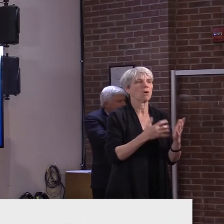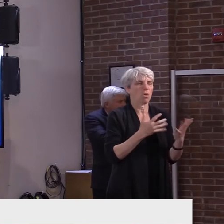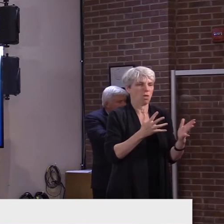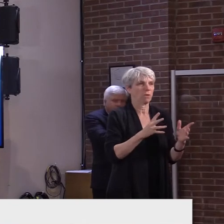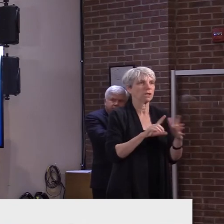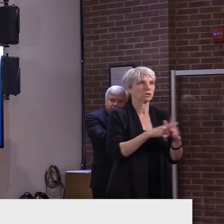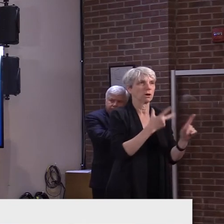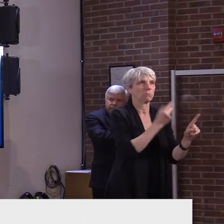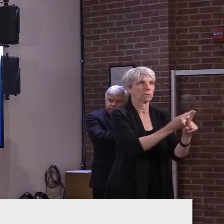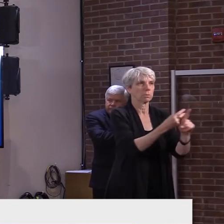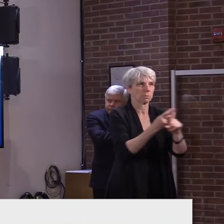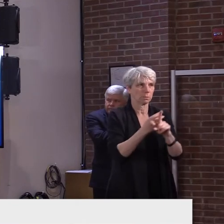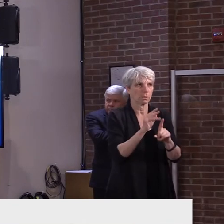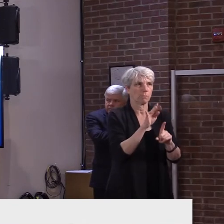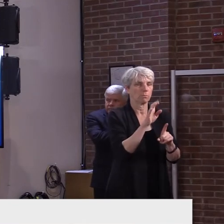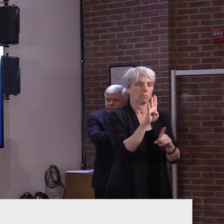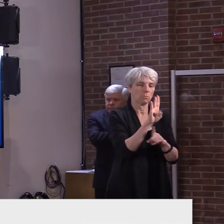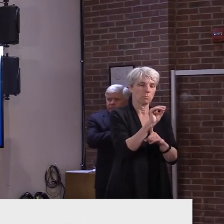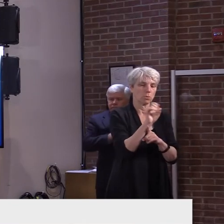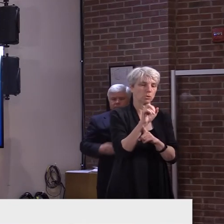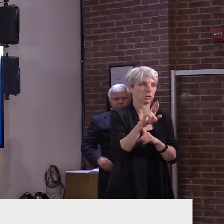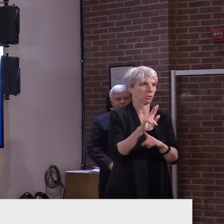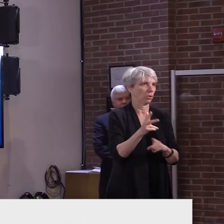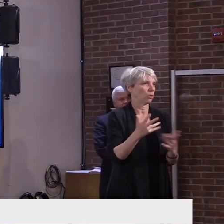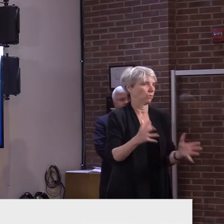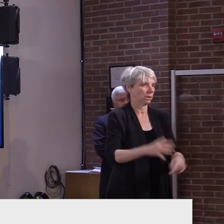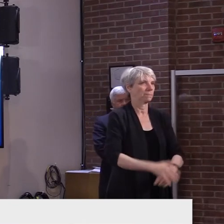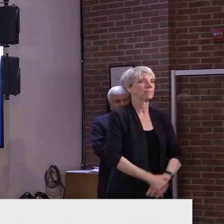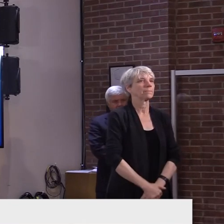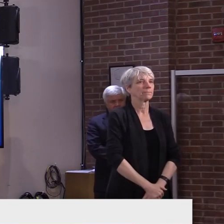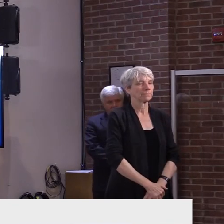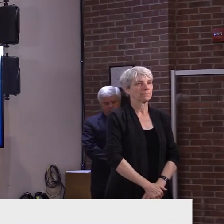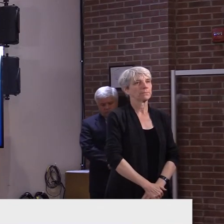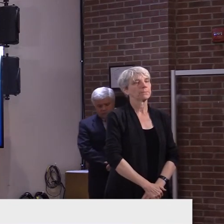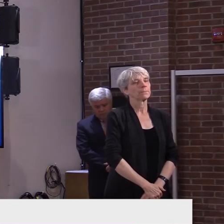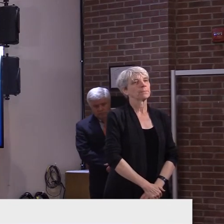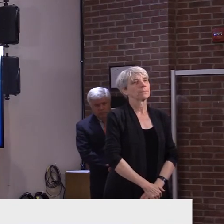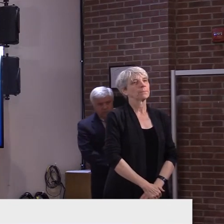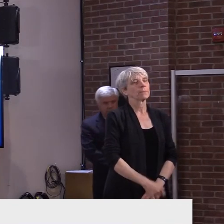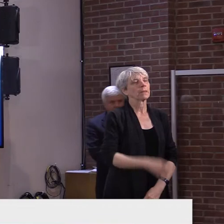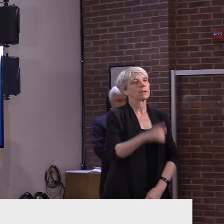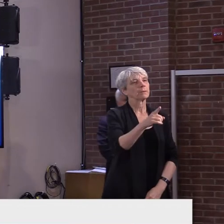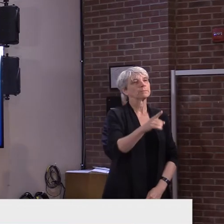so that's been continuing. Now,